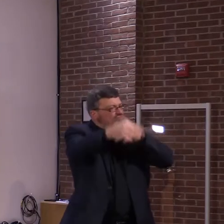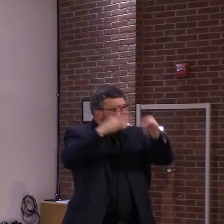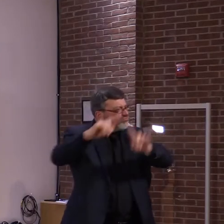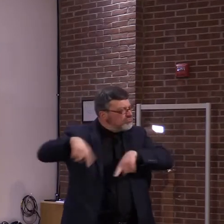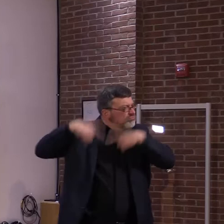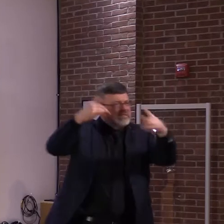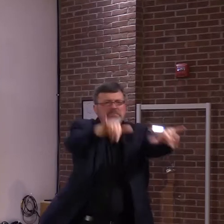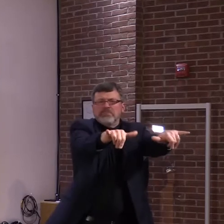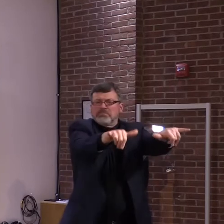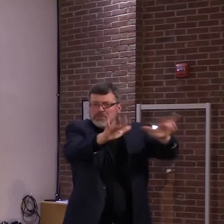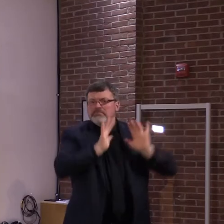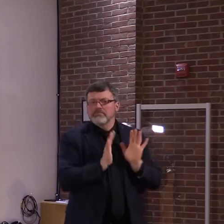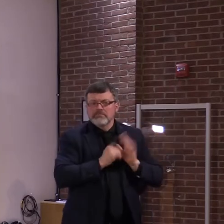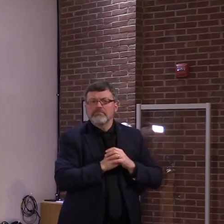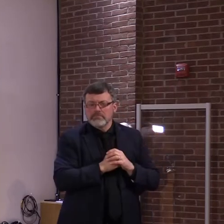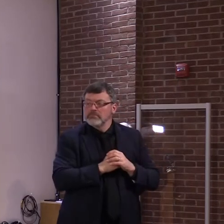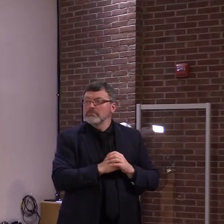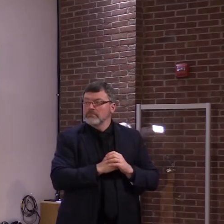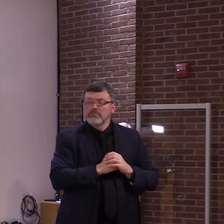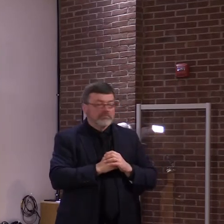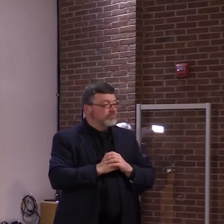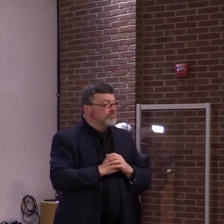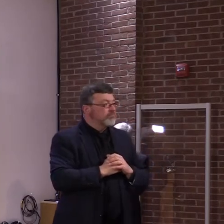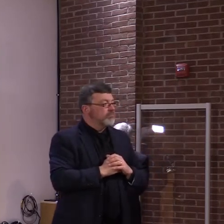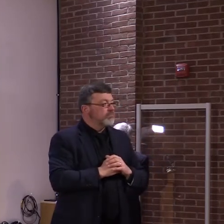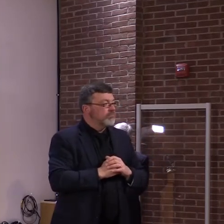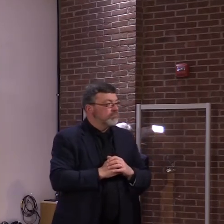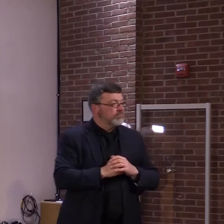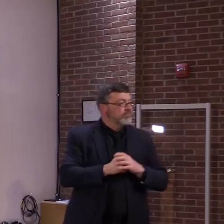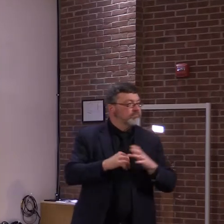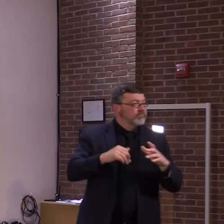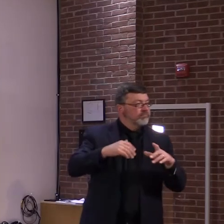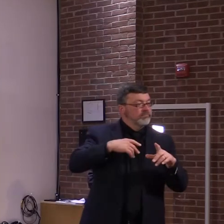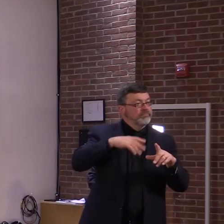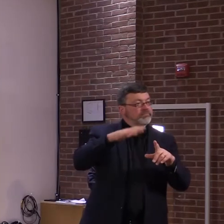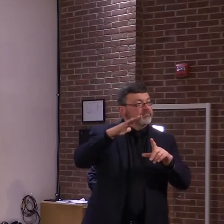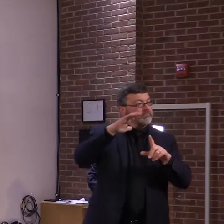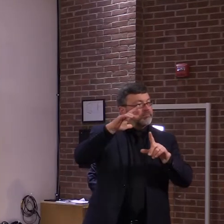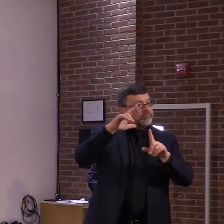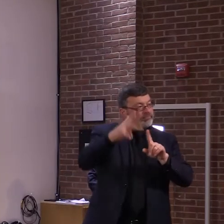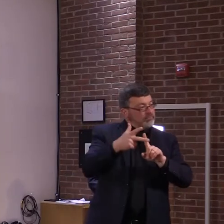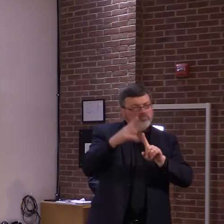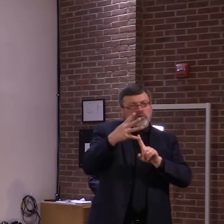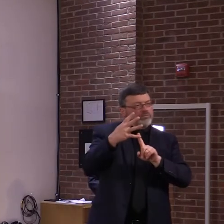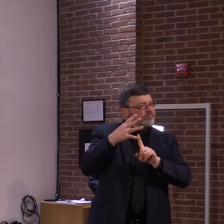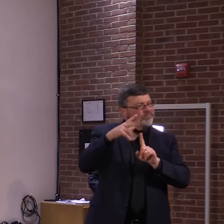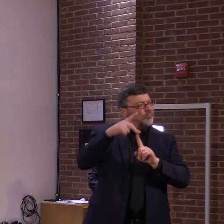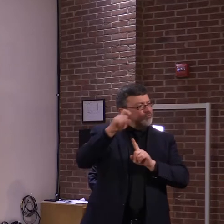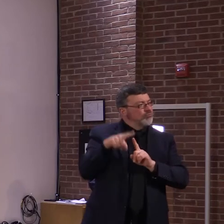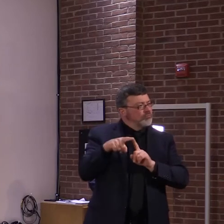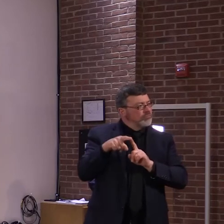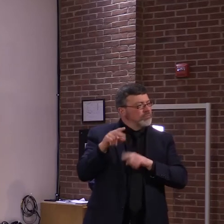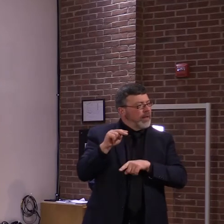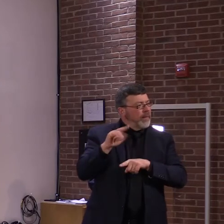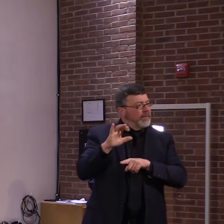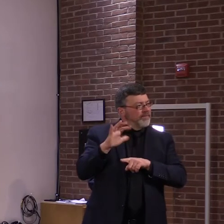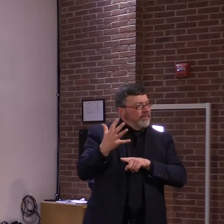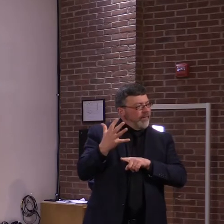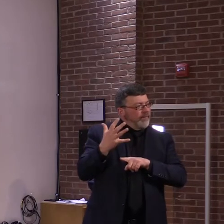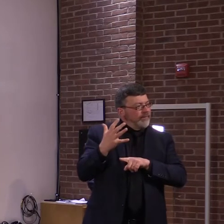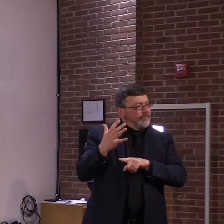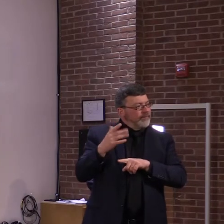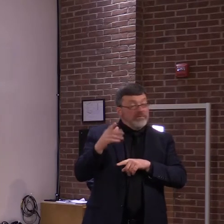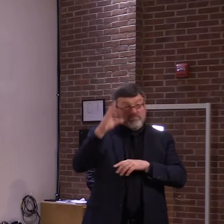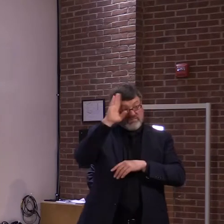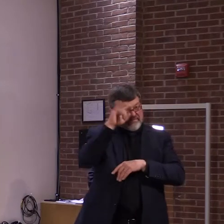Okay. Finally, Governor, as you pointed out on Tuesday, Sunday's Mom's Day, I bet you wanna go